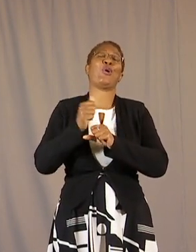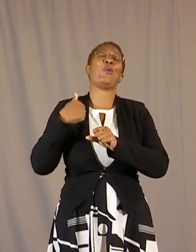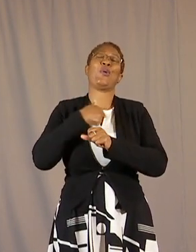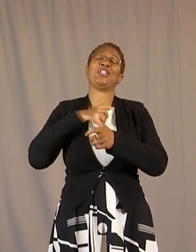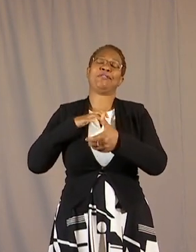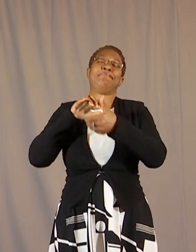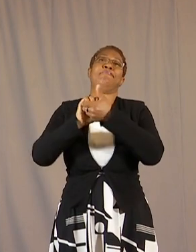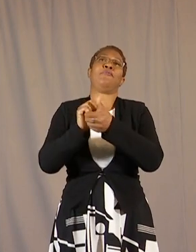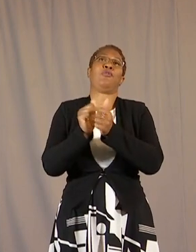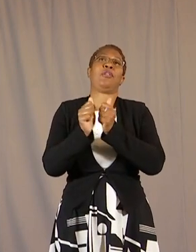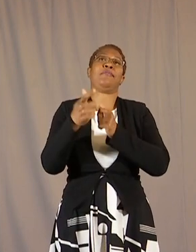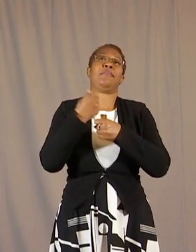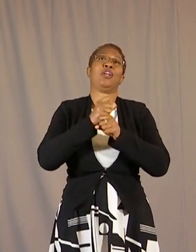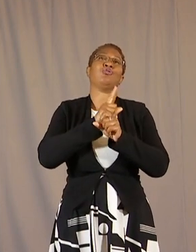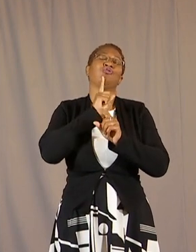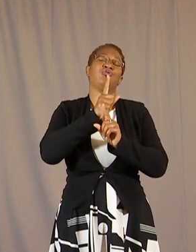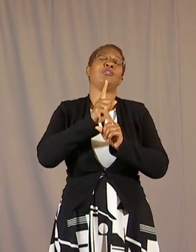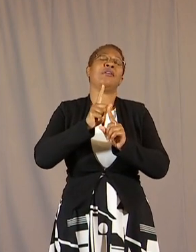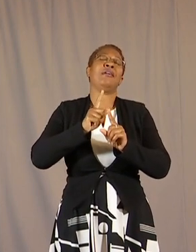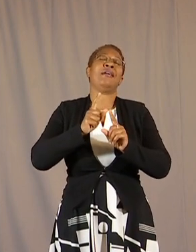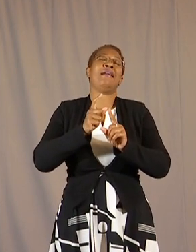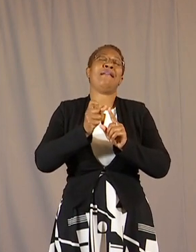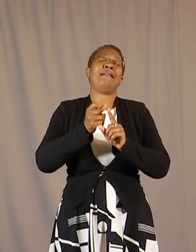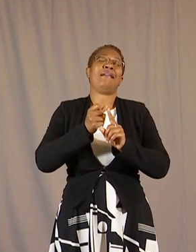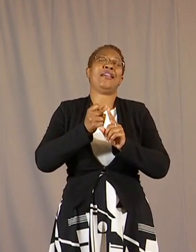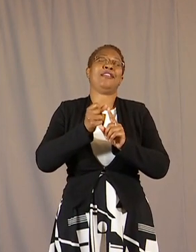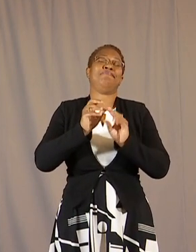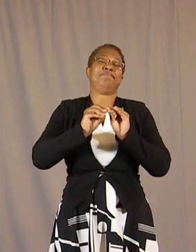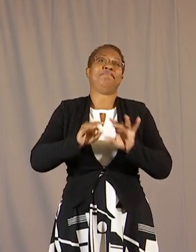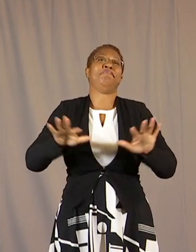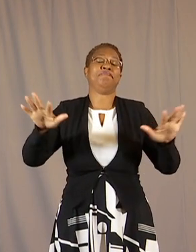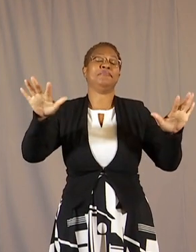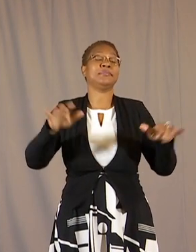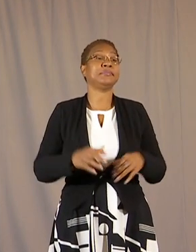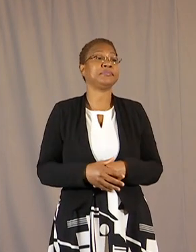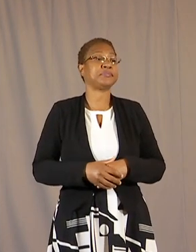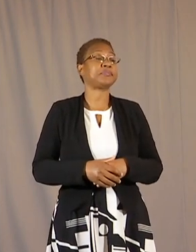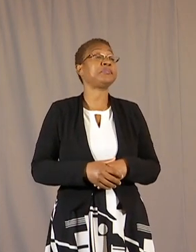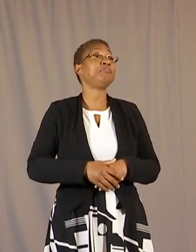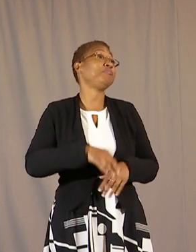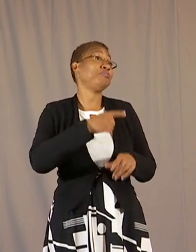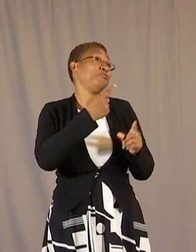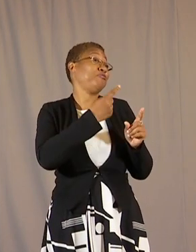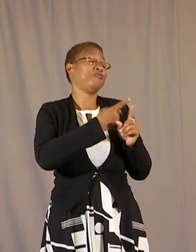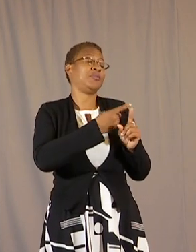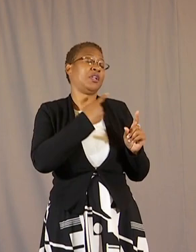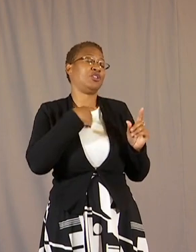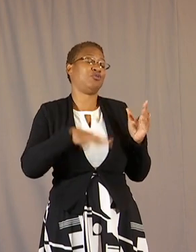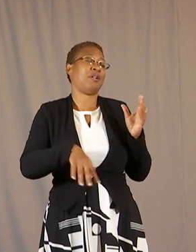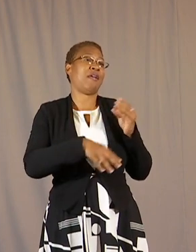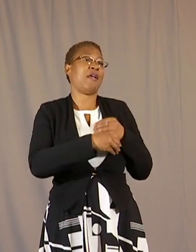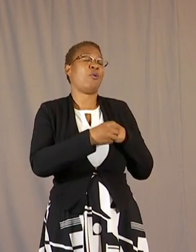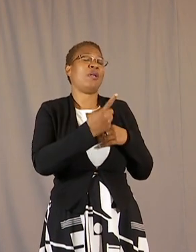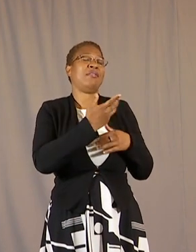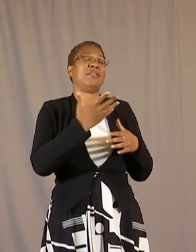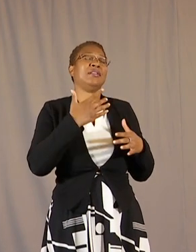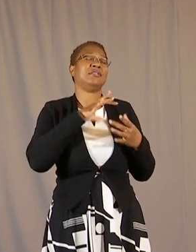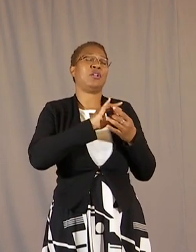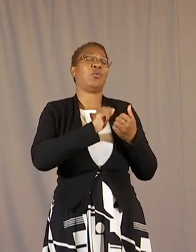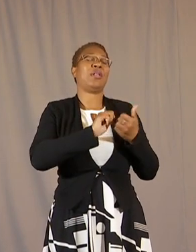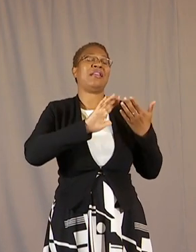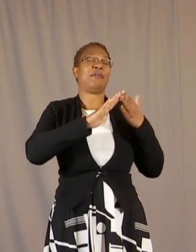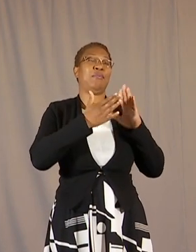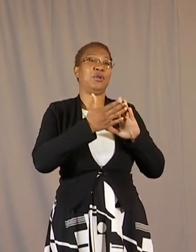Yeah, I'm happy to add that. I just want to piggyback on one of the things we talked about, taking it to the community. Health in all